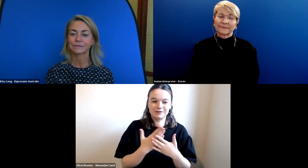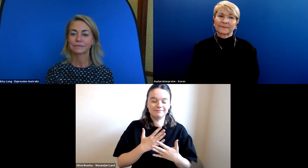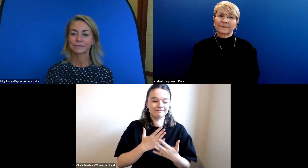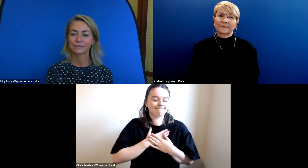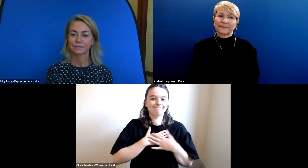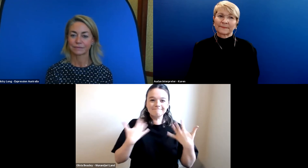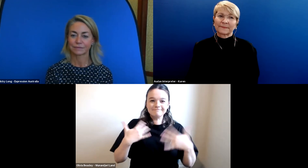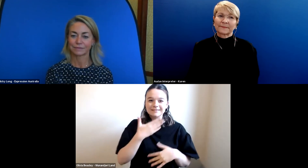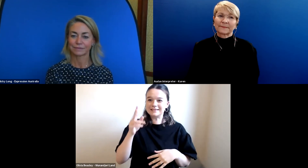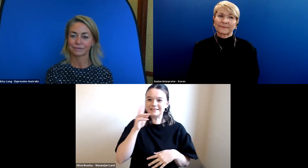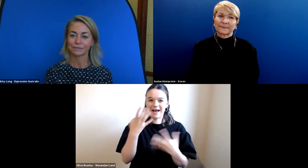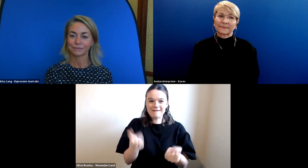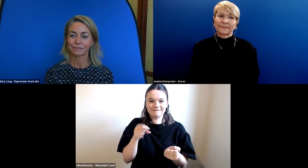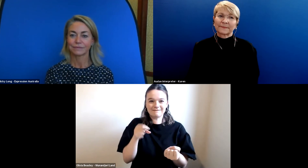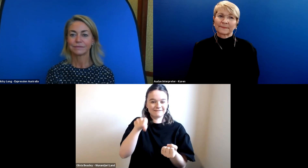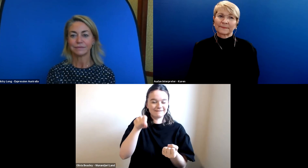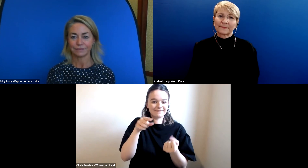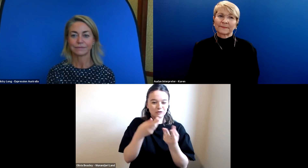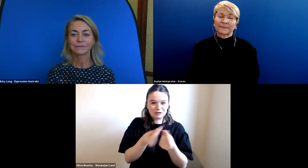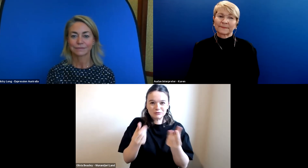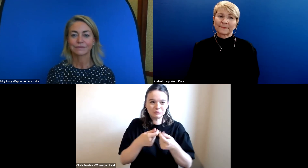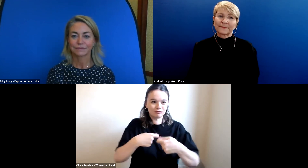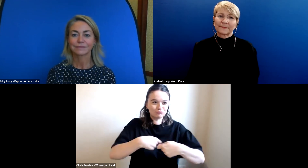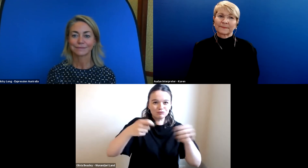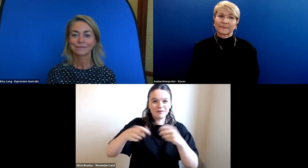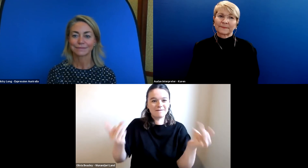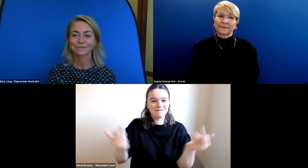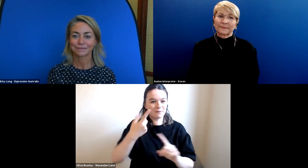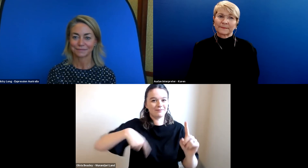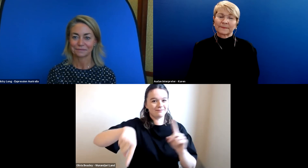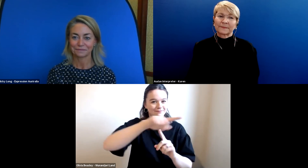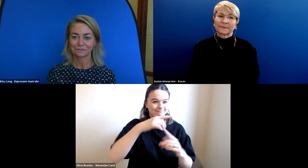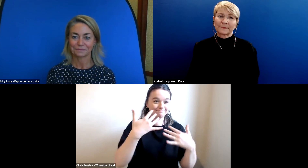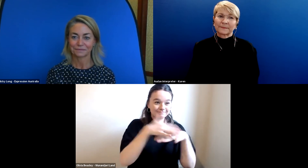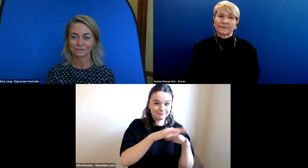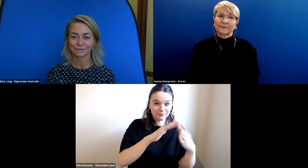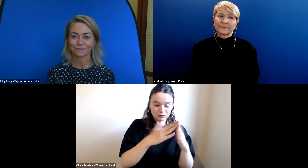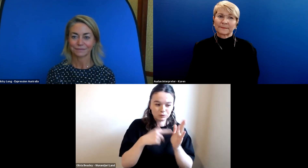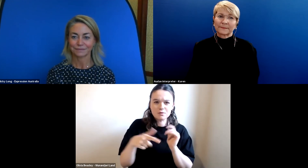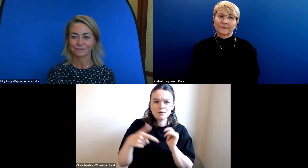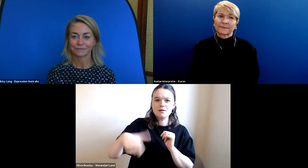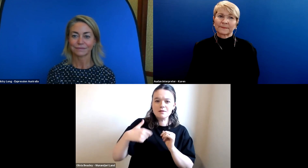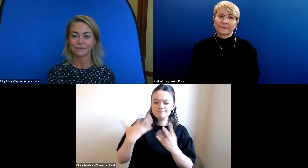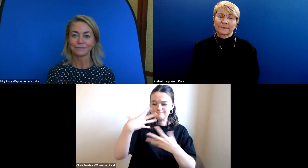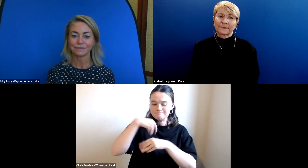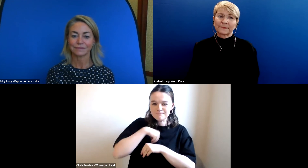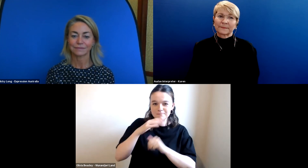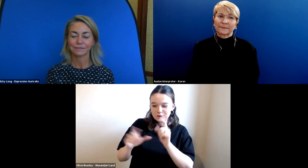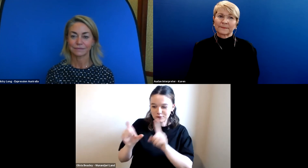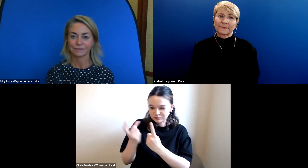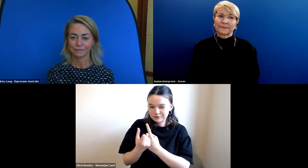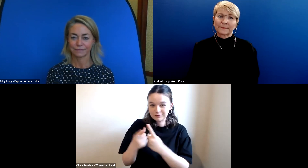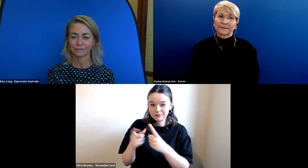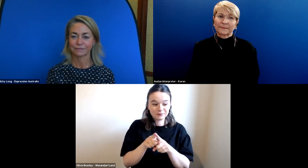occurred last year and has continued on this year, it's really nice to see positive things occurring in the community, resources being